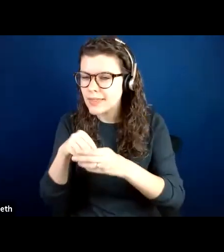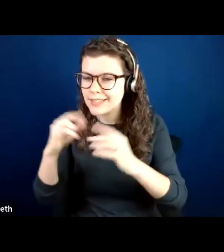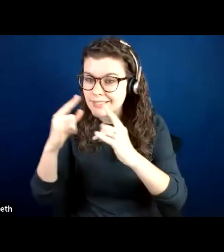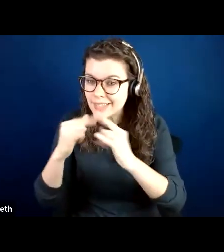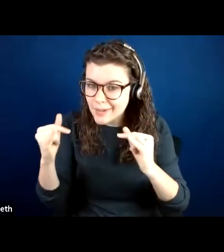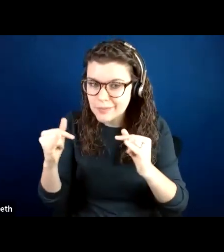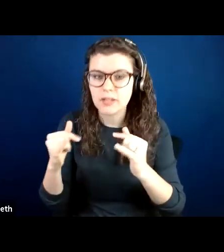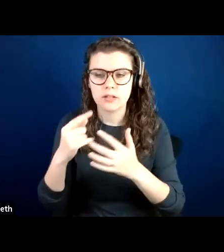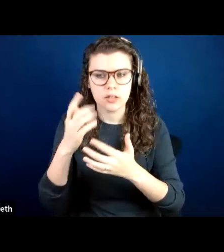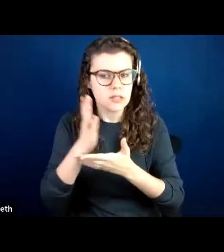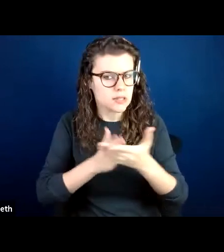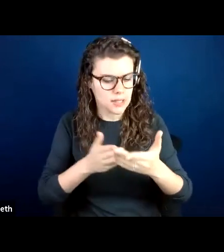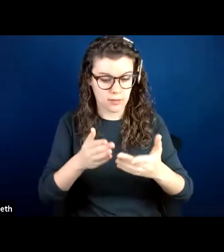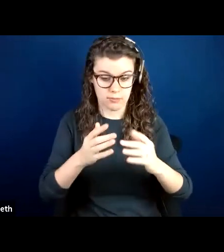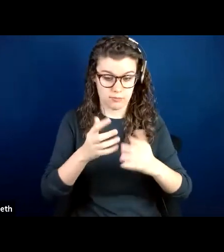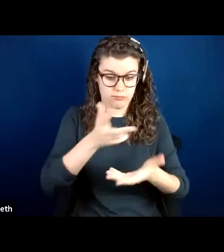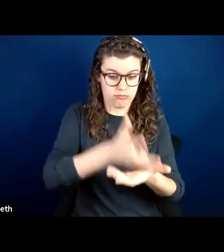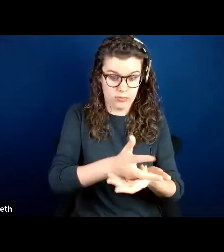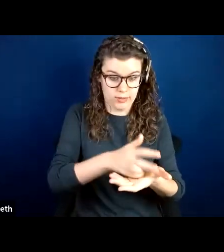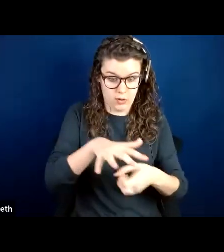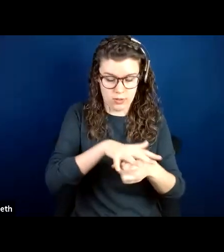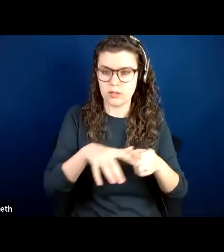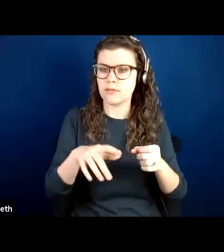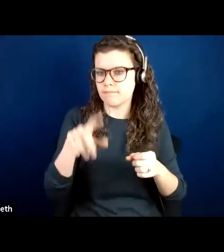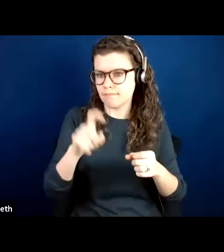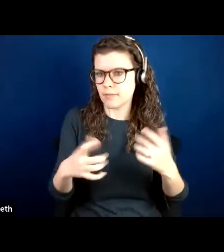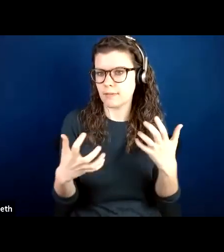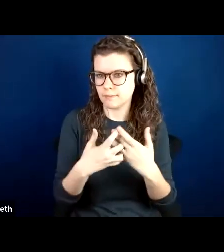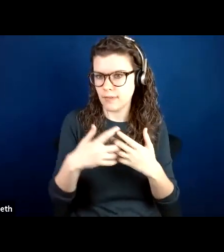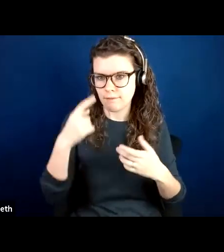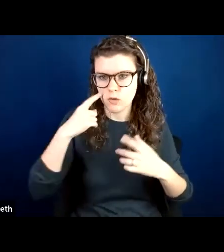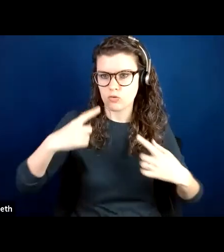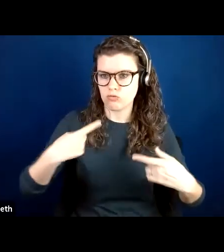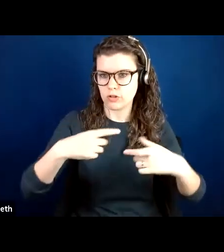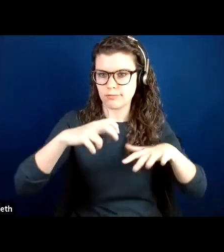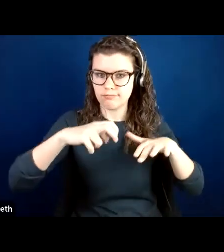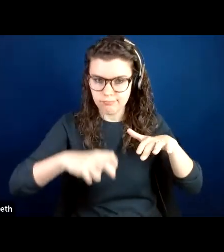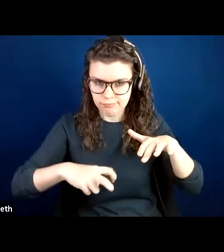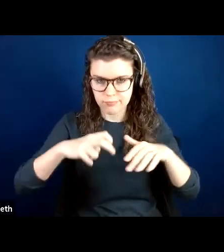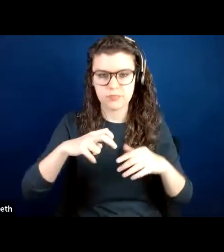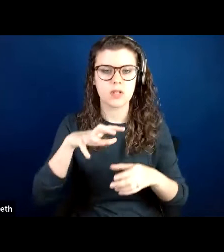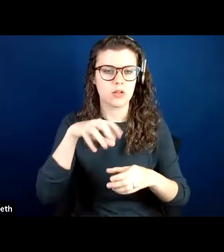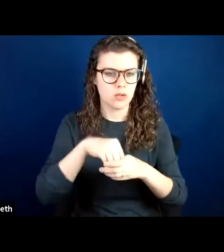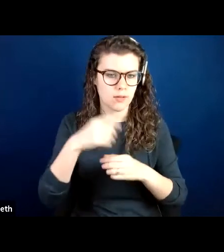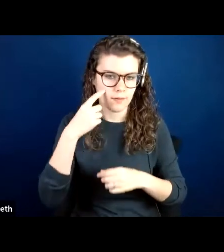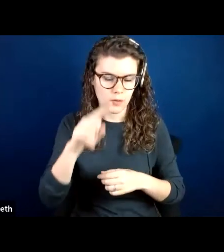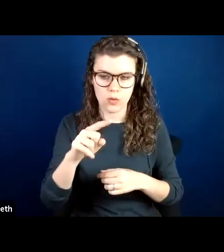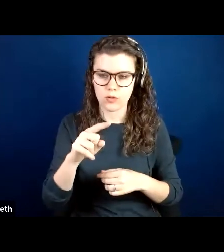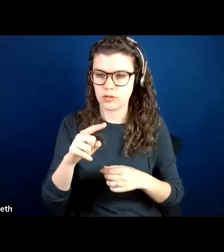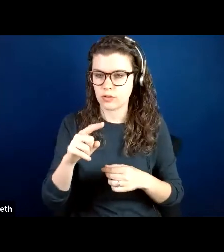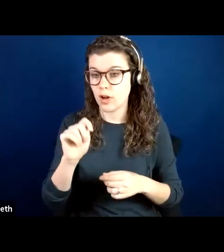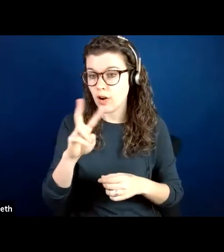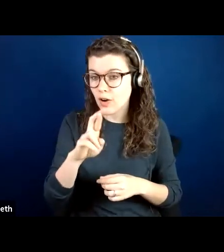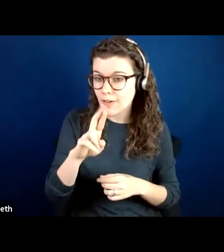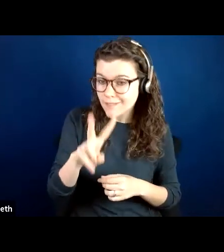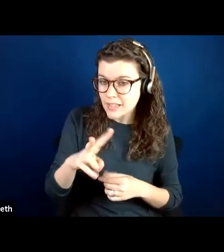standard vehicle spaces, but also recreational vehicle spaces. tent pads and tent platforms.